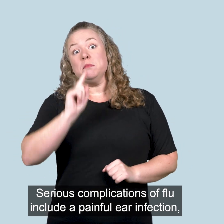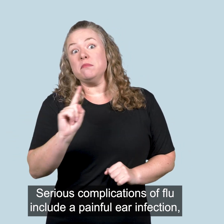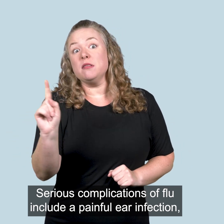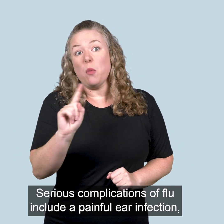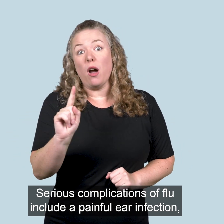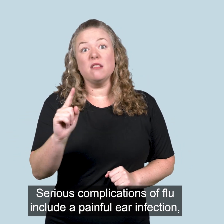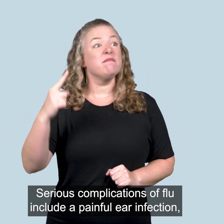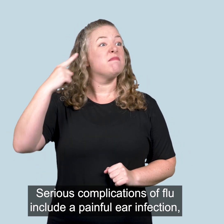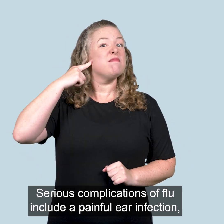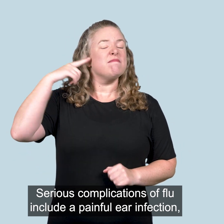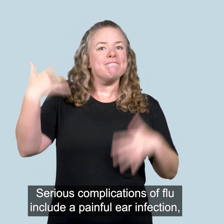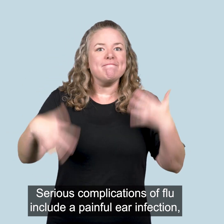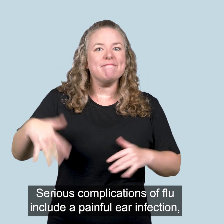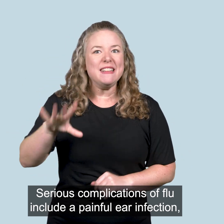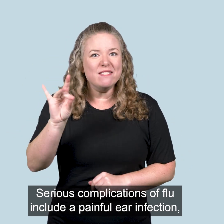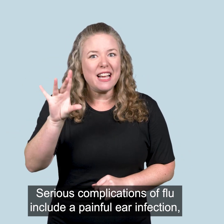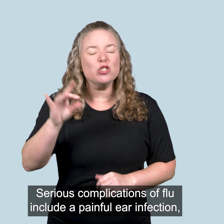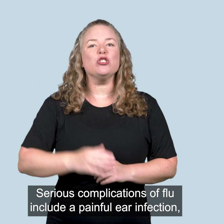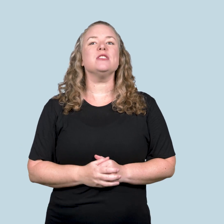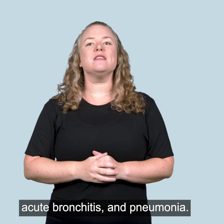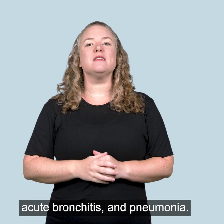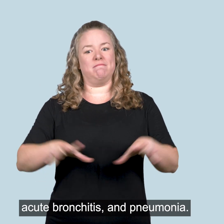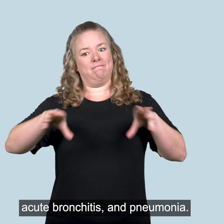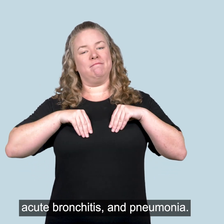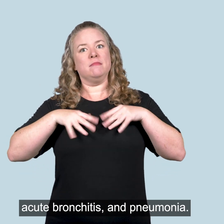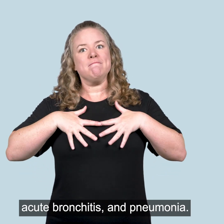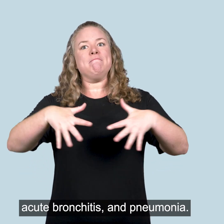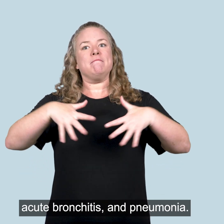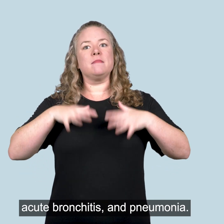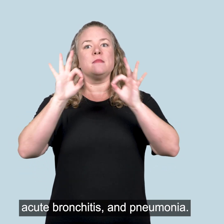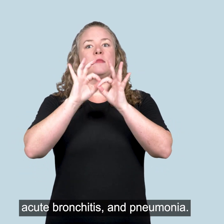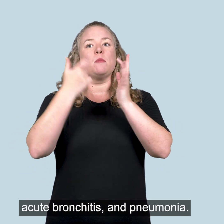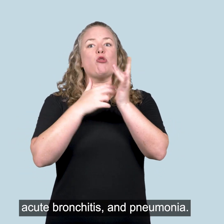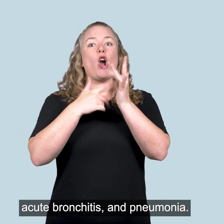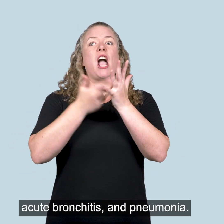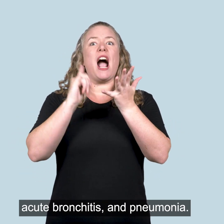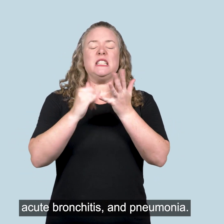a painful ear infection, acute bronchitis, and pneumonia.